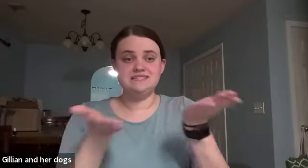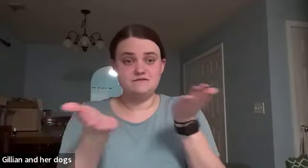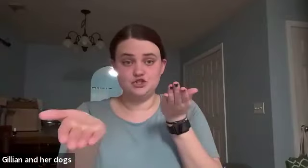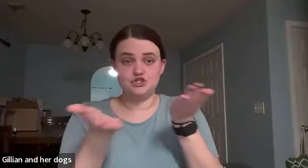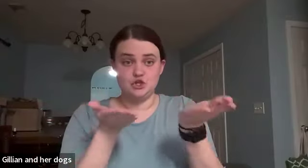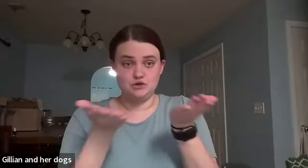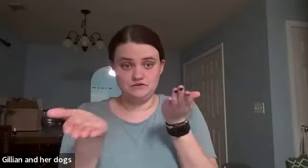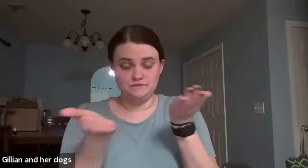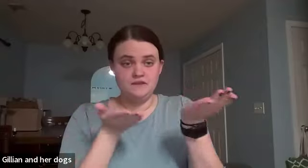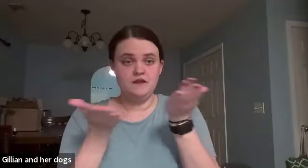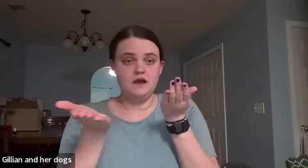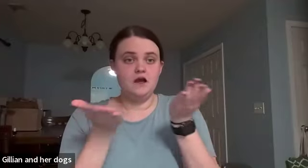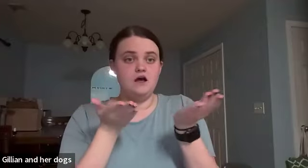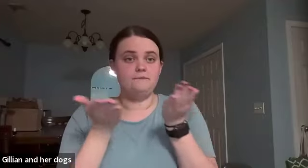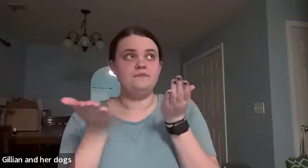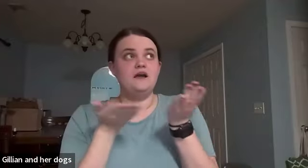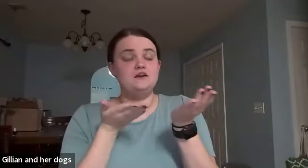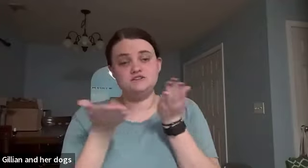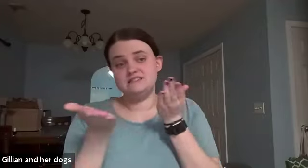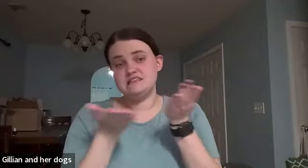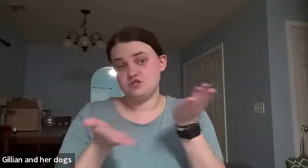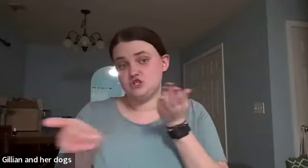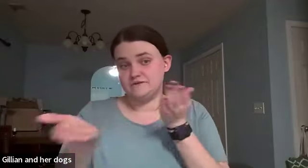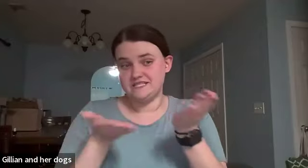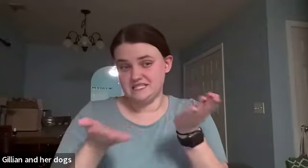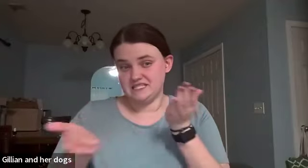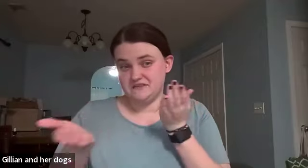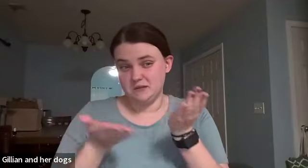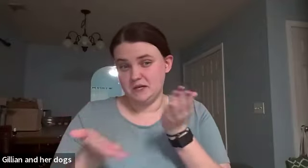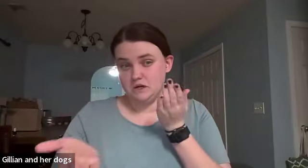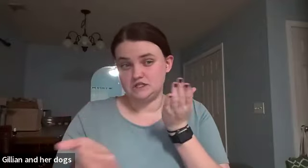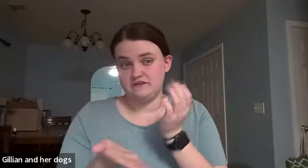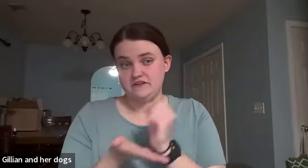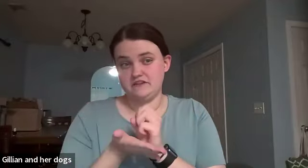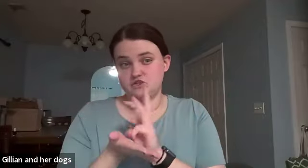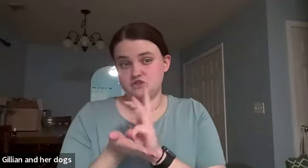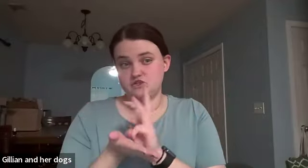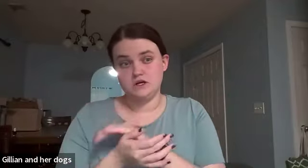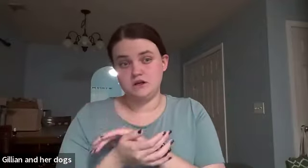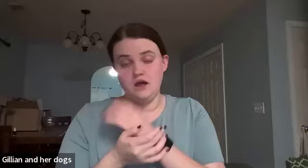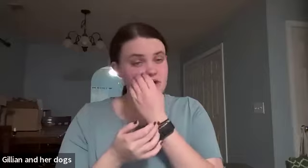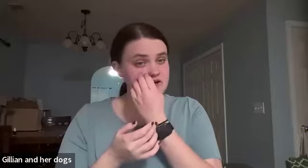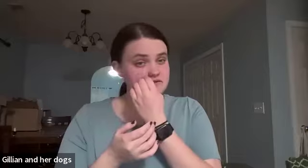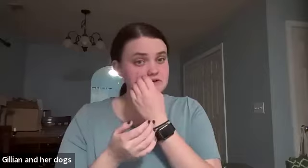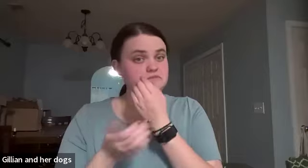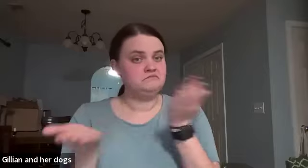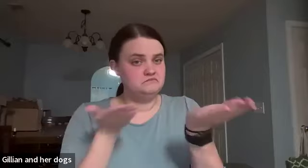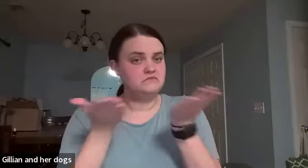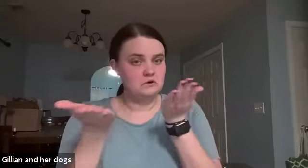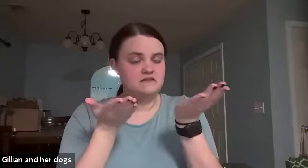the sign for serve. It also is a sign for services. If anybody works kind of in like the social work kind of field or